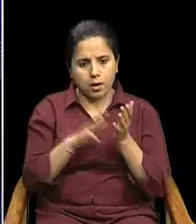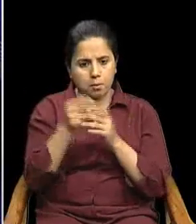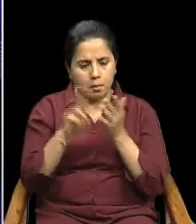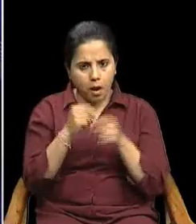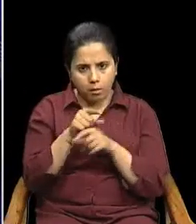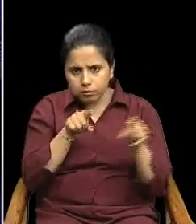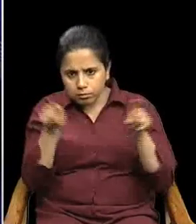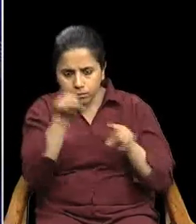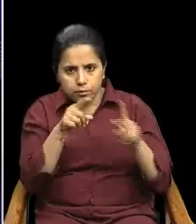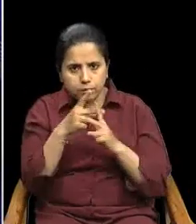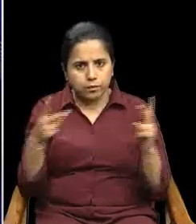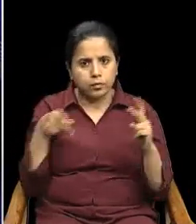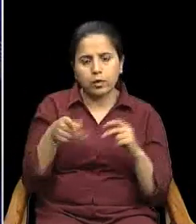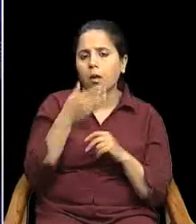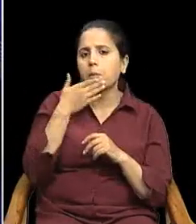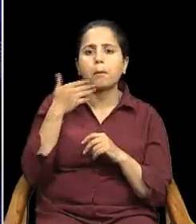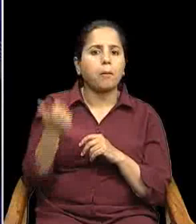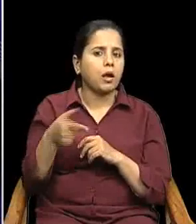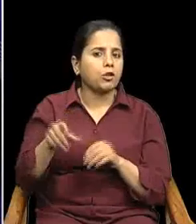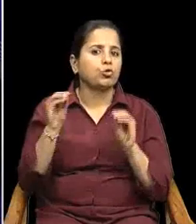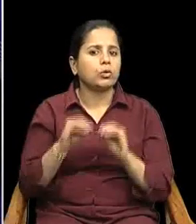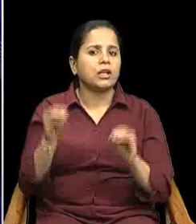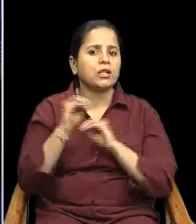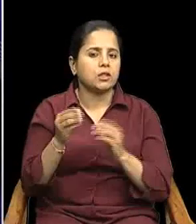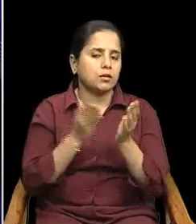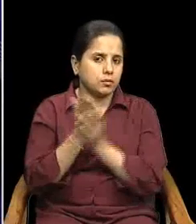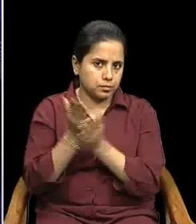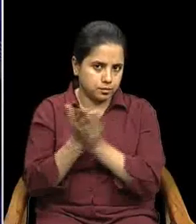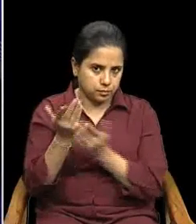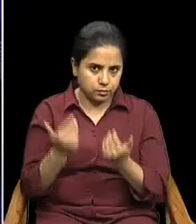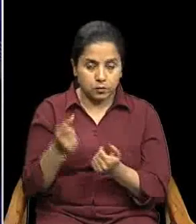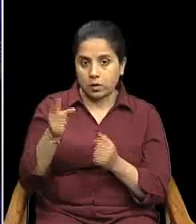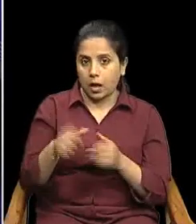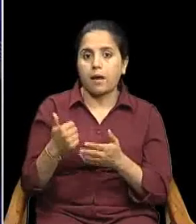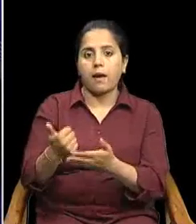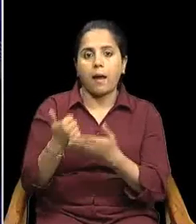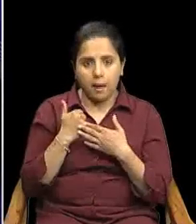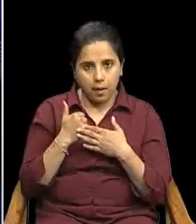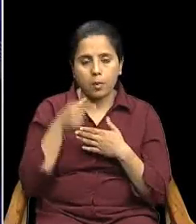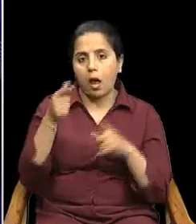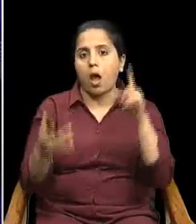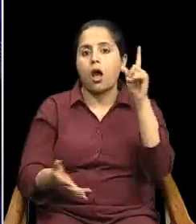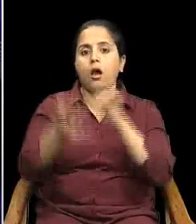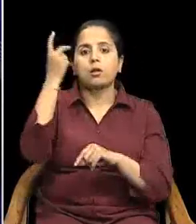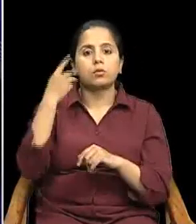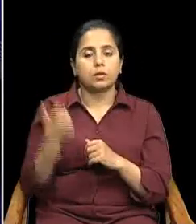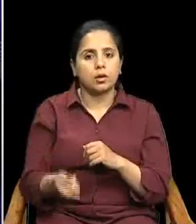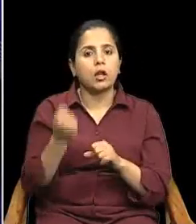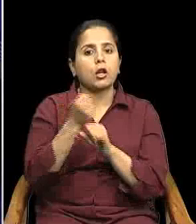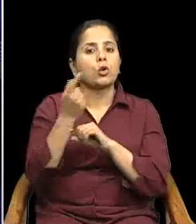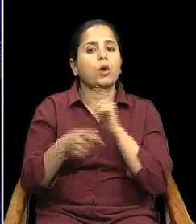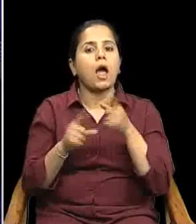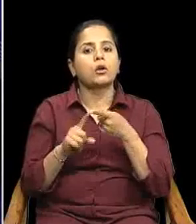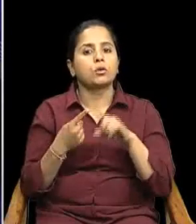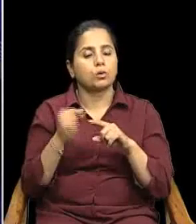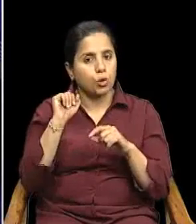are perhaps the best teaching pedagogies which can help in achieving the graduate